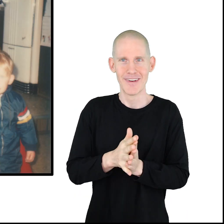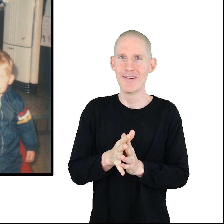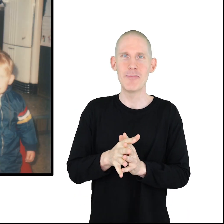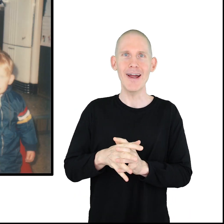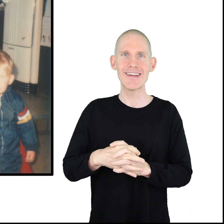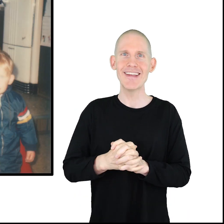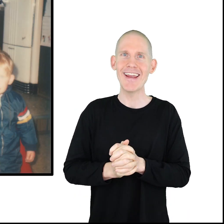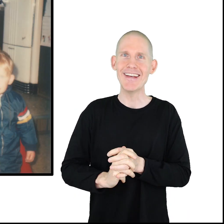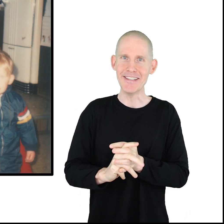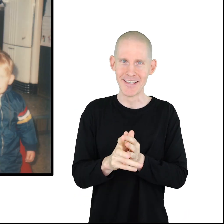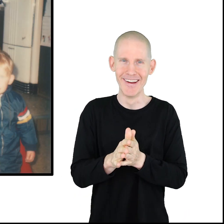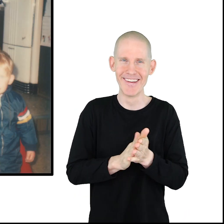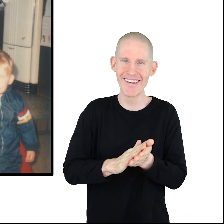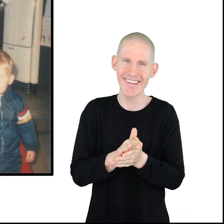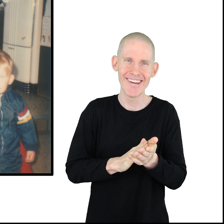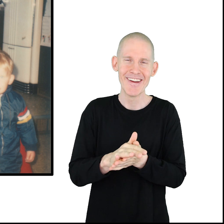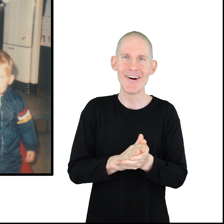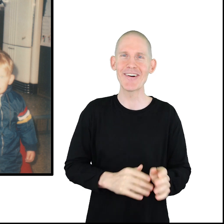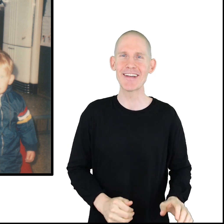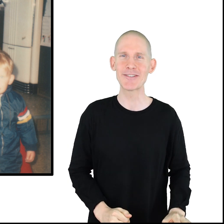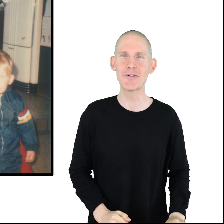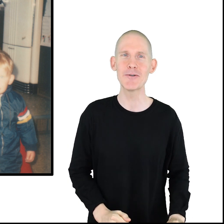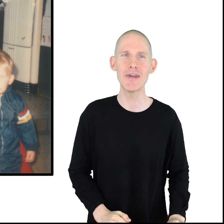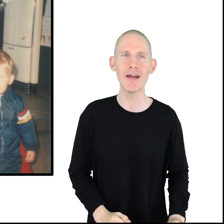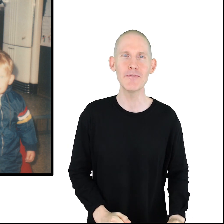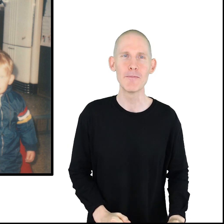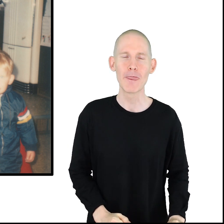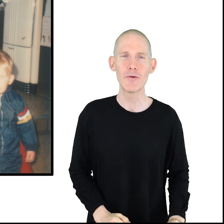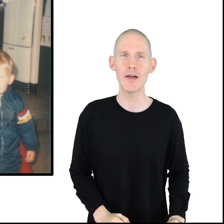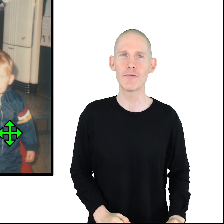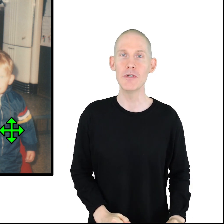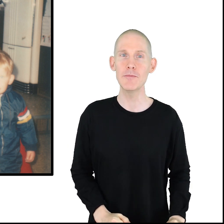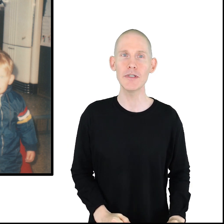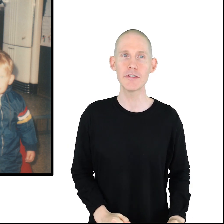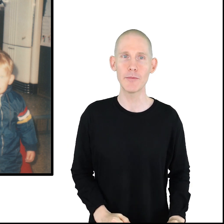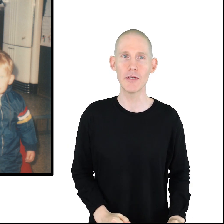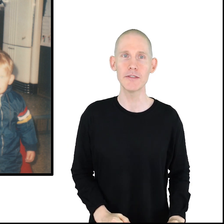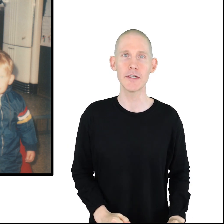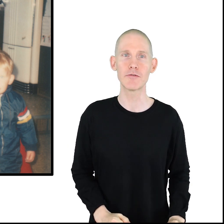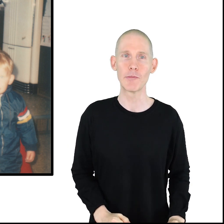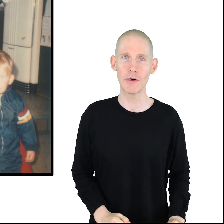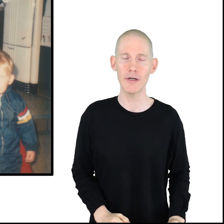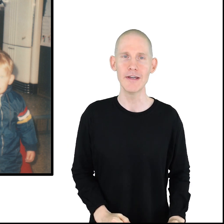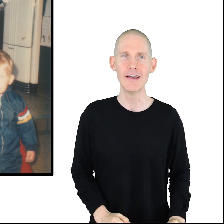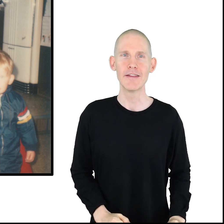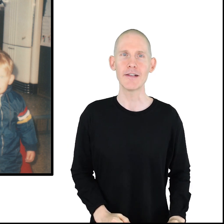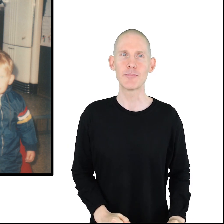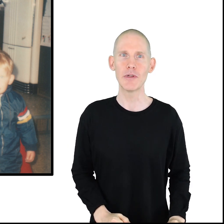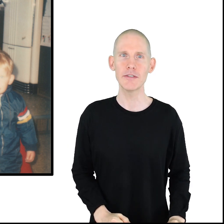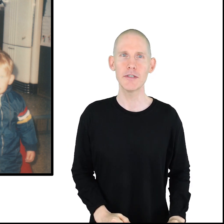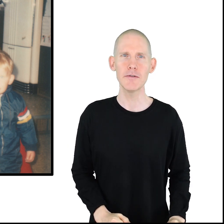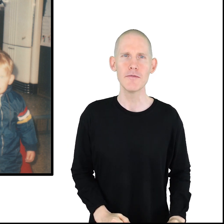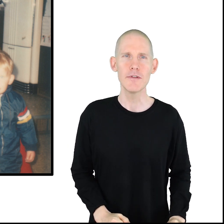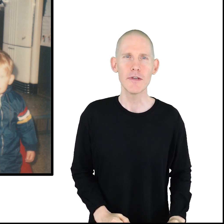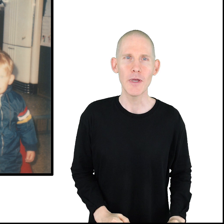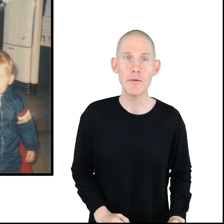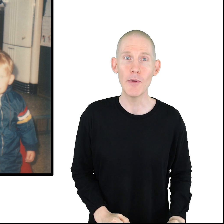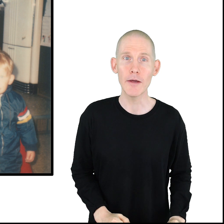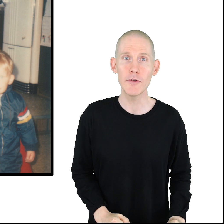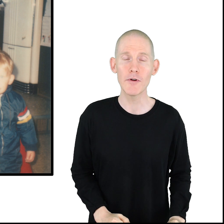Back in the 80s. Okay. So who do we have? We have me and my siblings. That's Roberta. That's Melissa, baby Matthew right